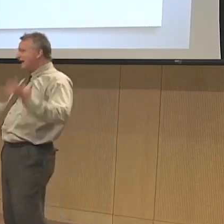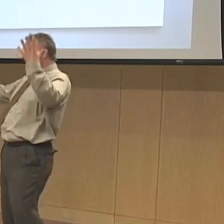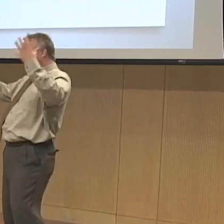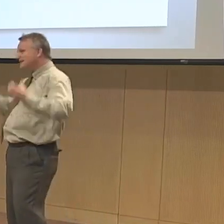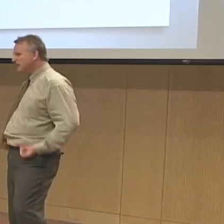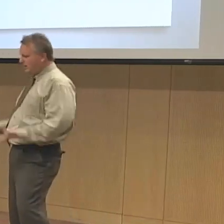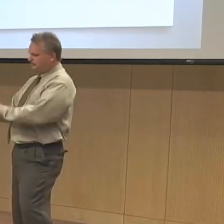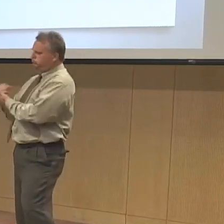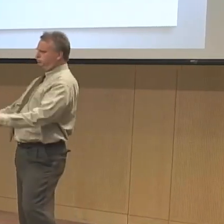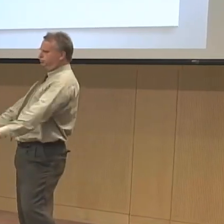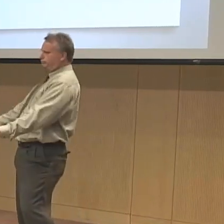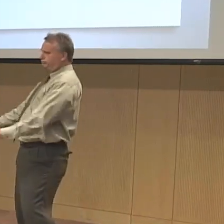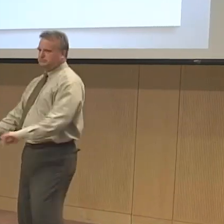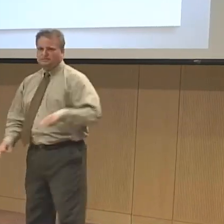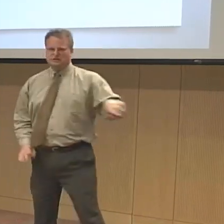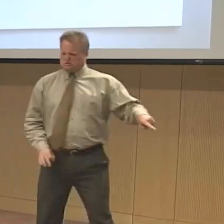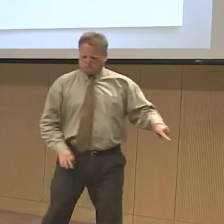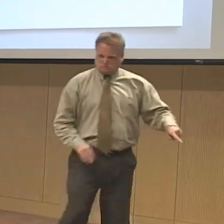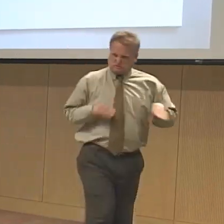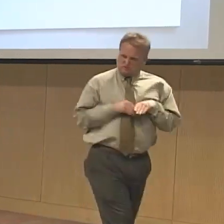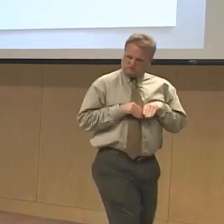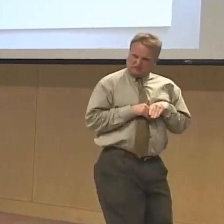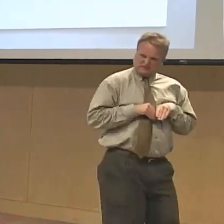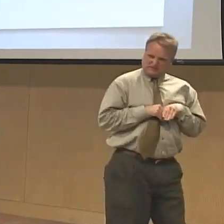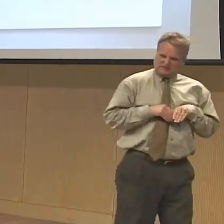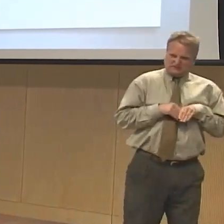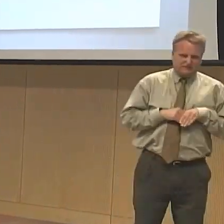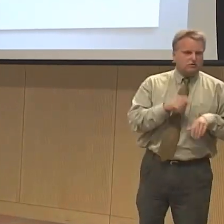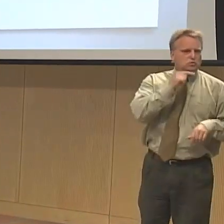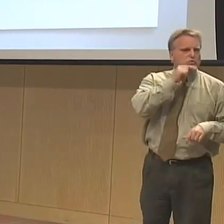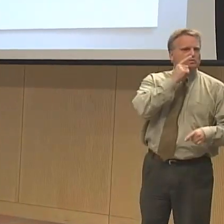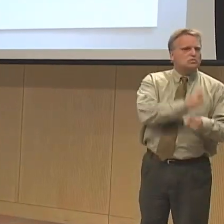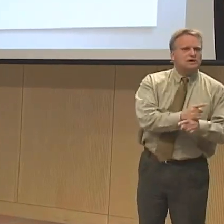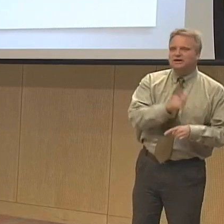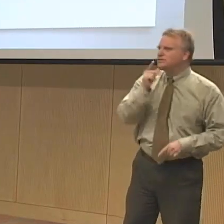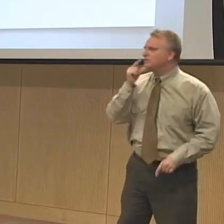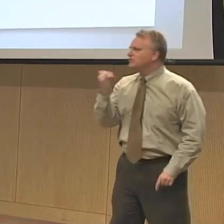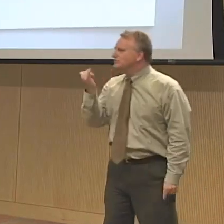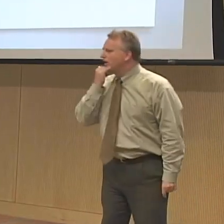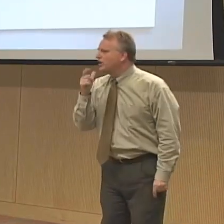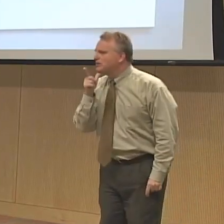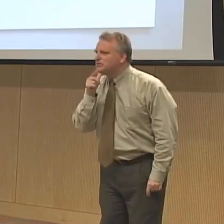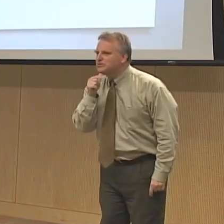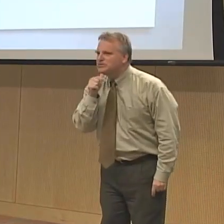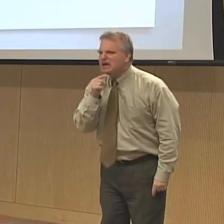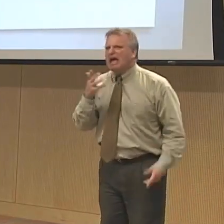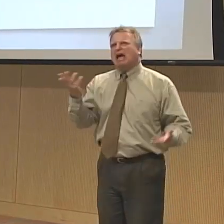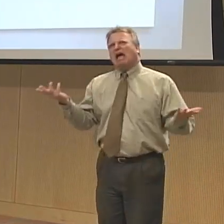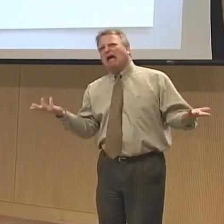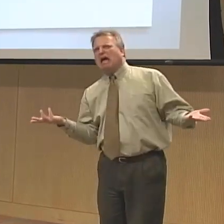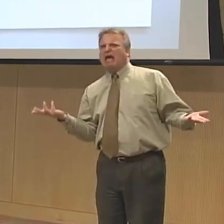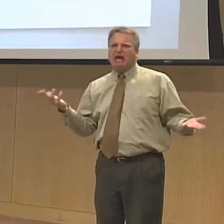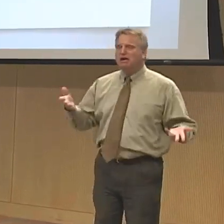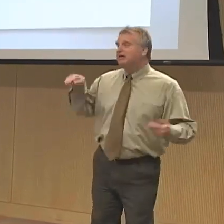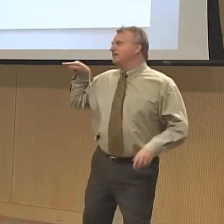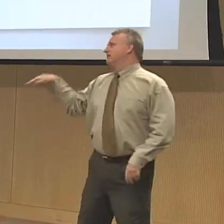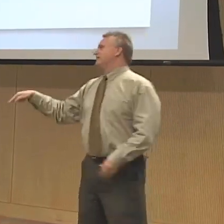a big spender, the other one's quite frugal. Who's right and who's wrong? Well, maybe somebody's